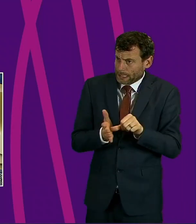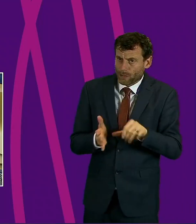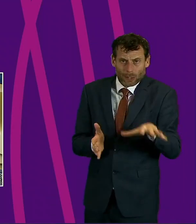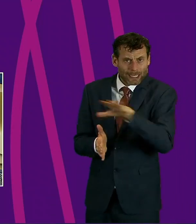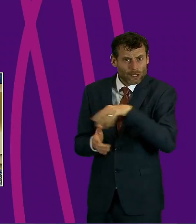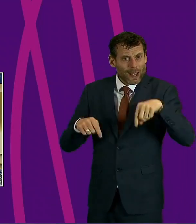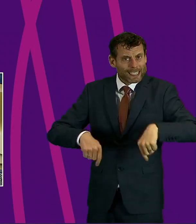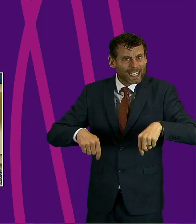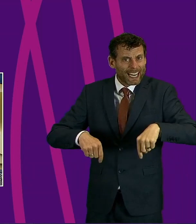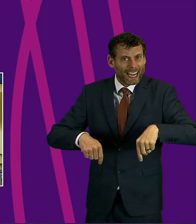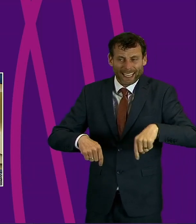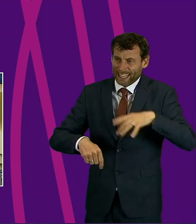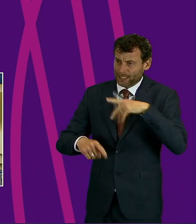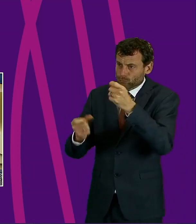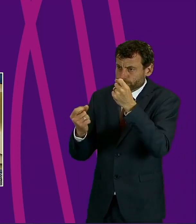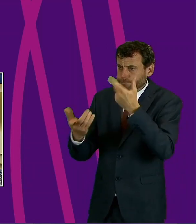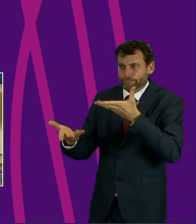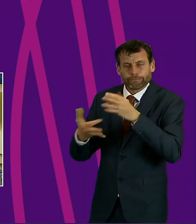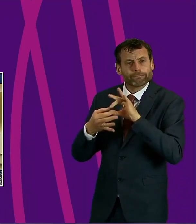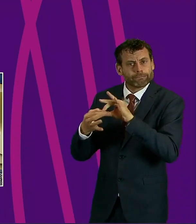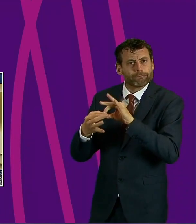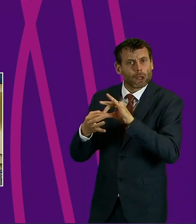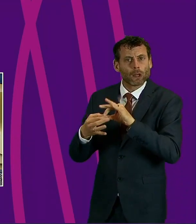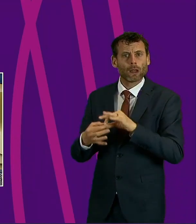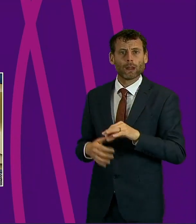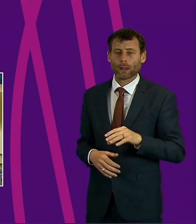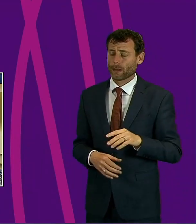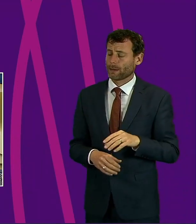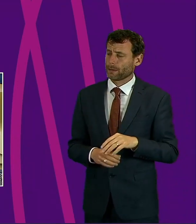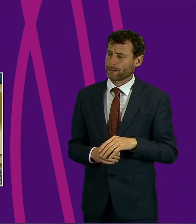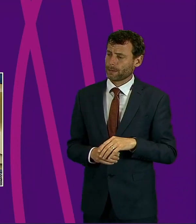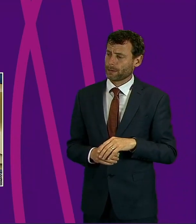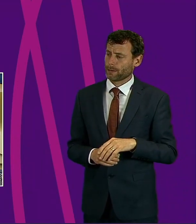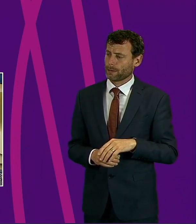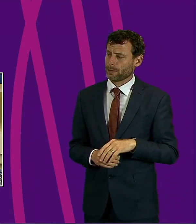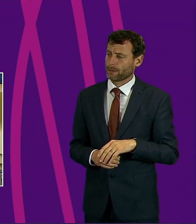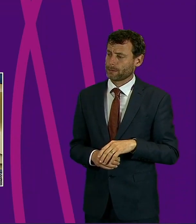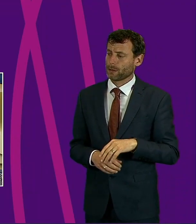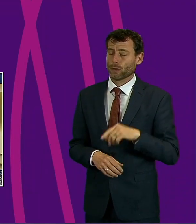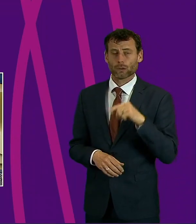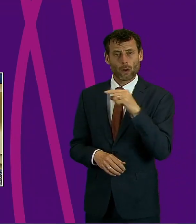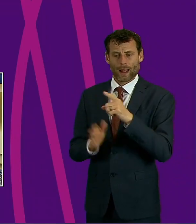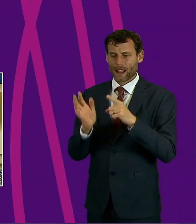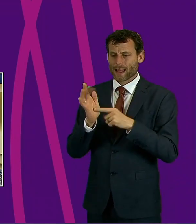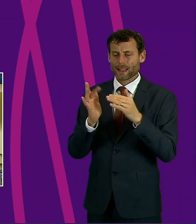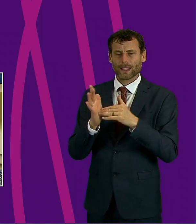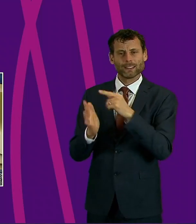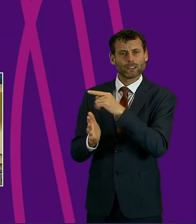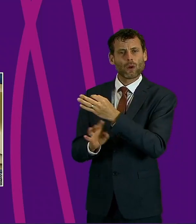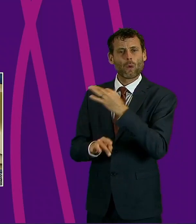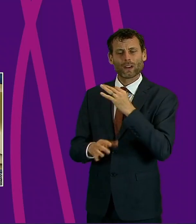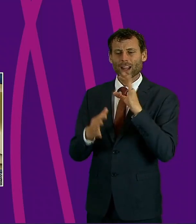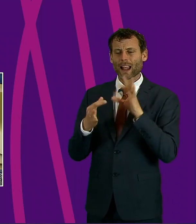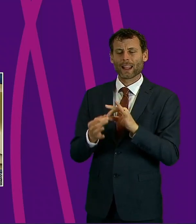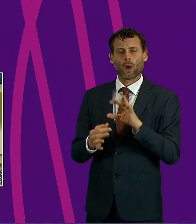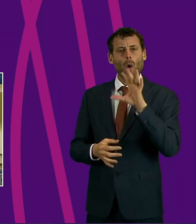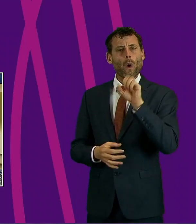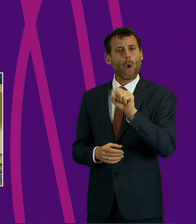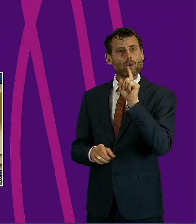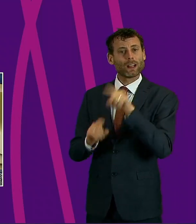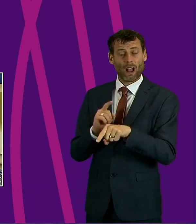some, and I can't say that this is the case for the holding answer that Liz Smith is talking about specifically, but in